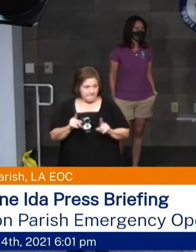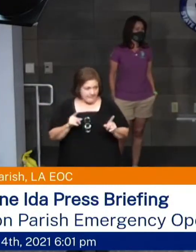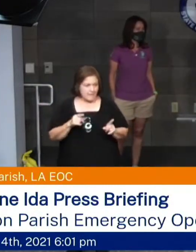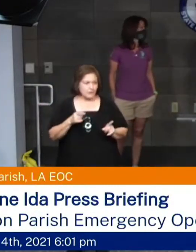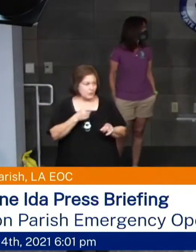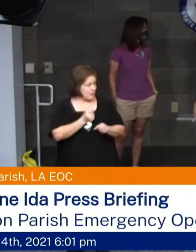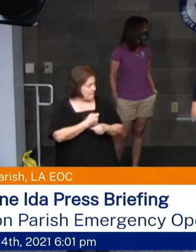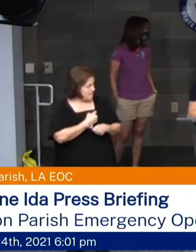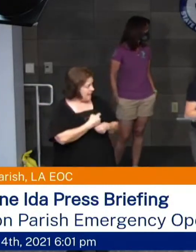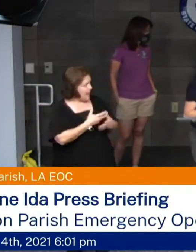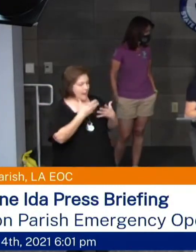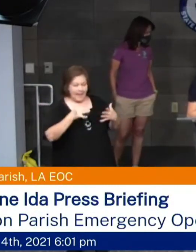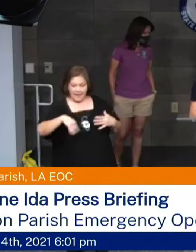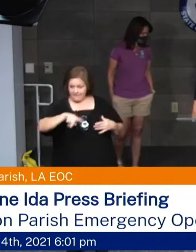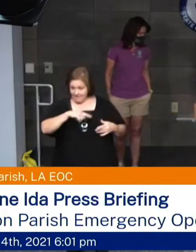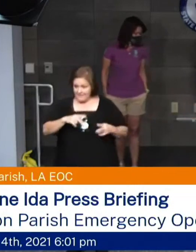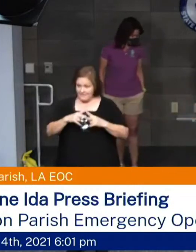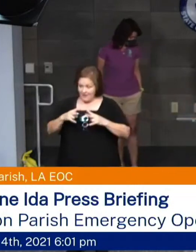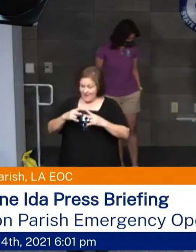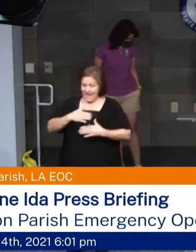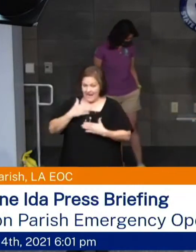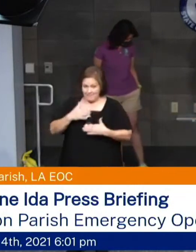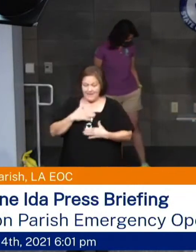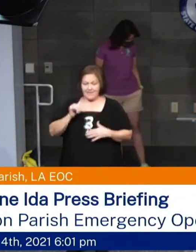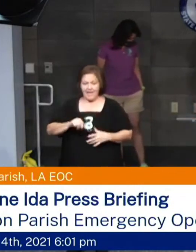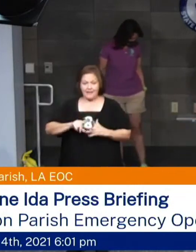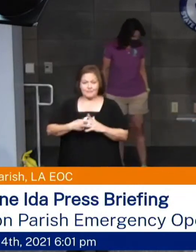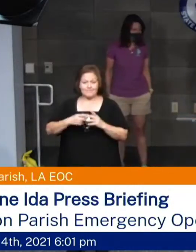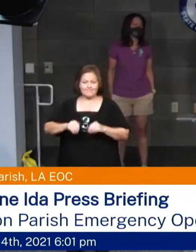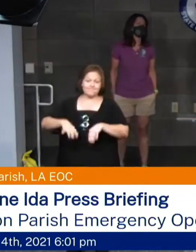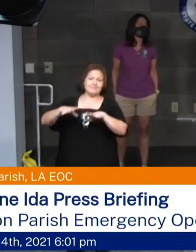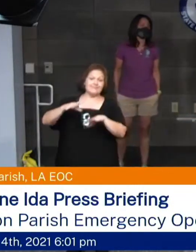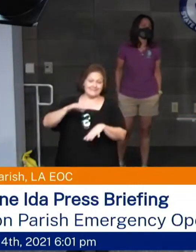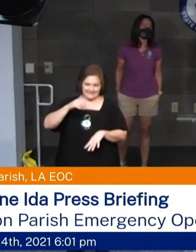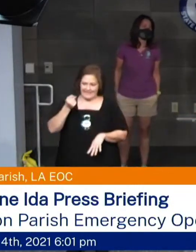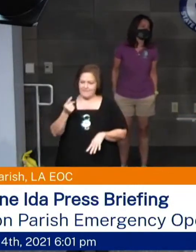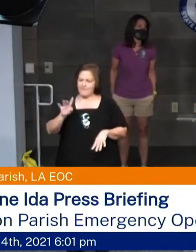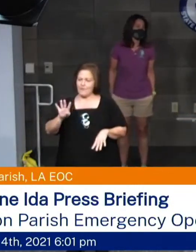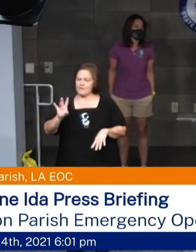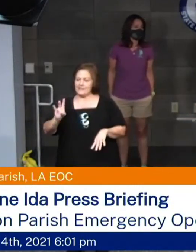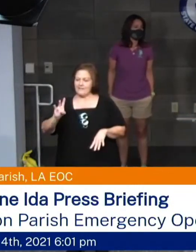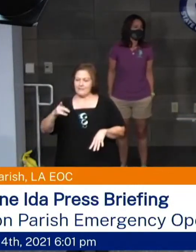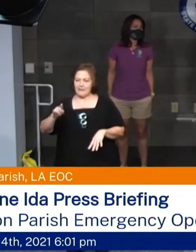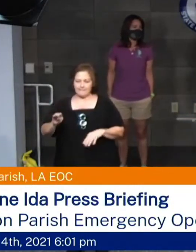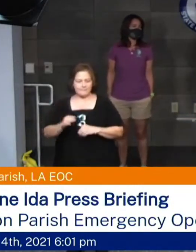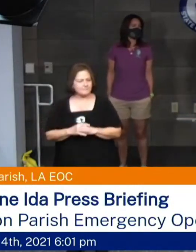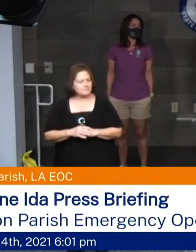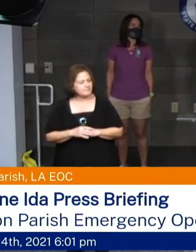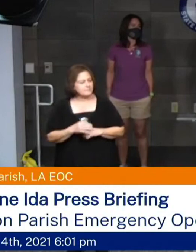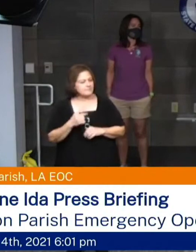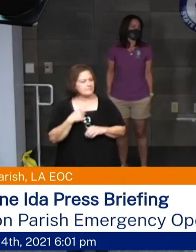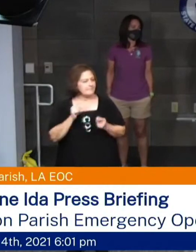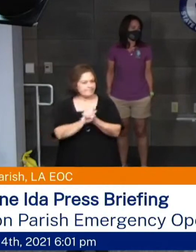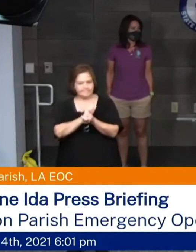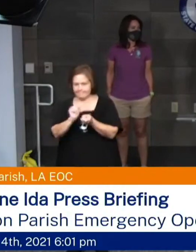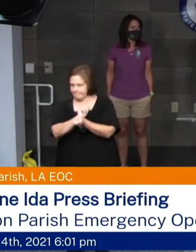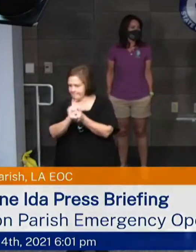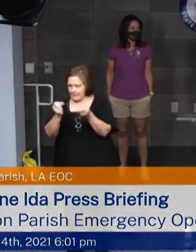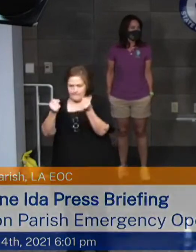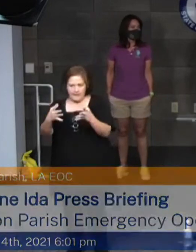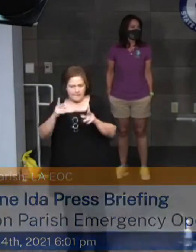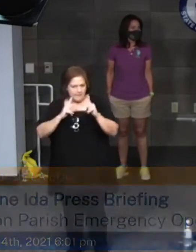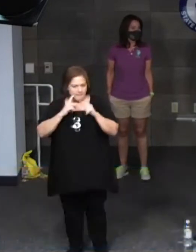lot of us very happy, and I think it was exactly at 11:47. So again, I want to I met so many people today who